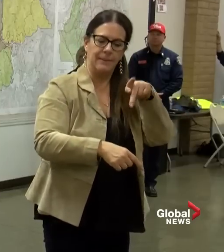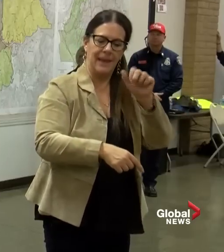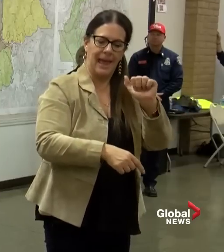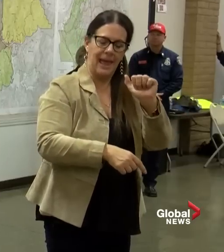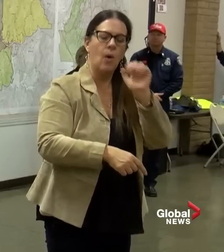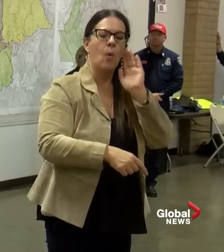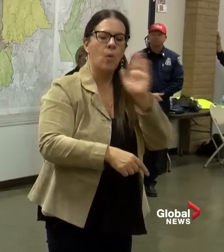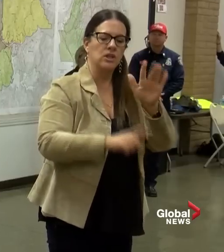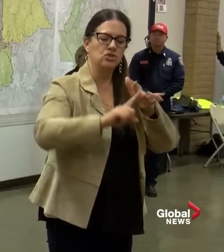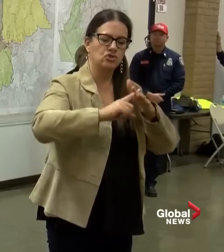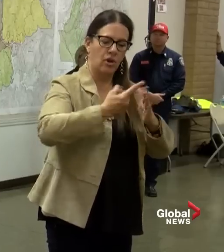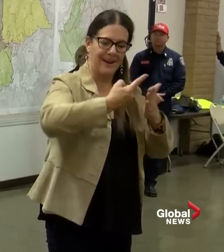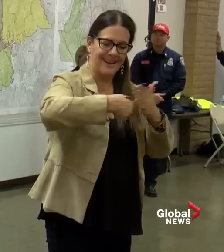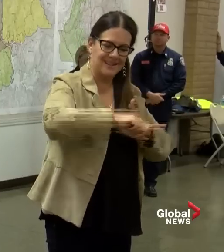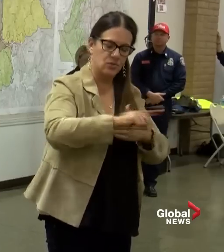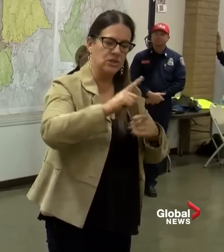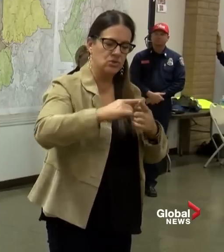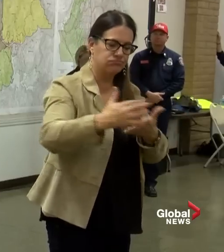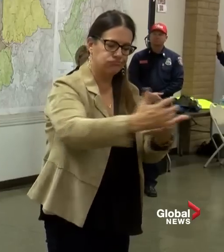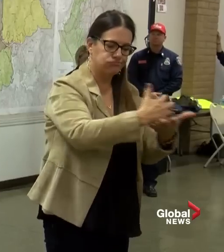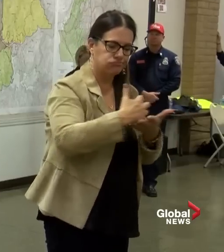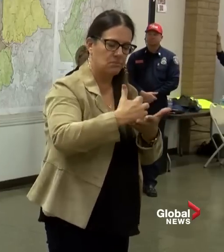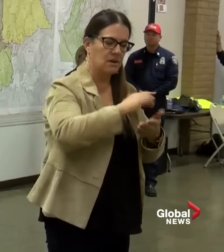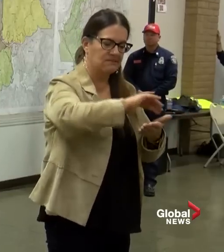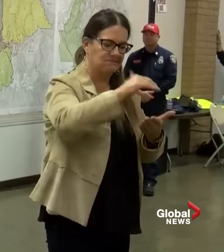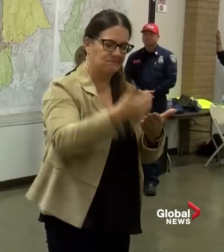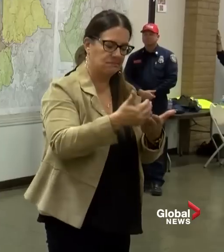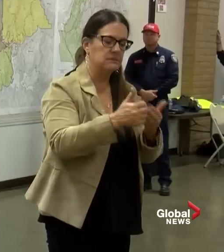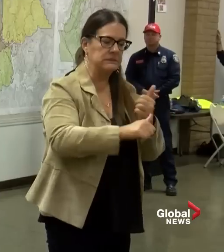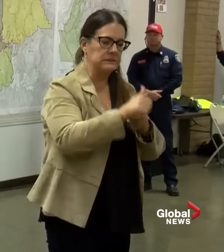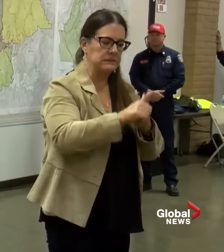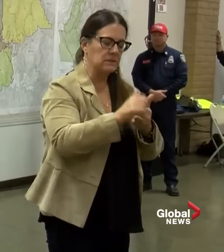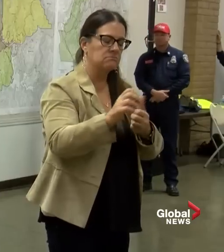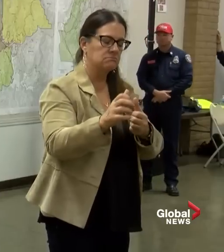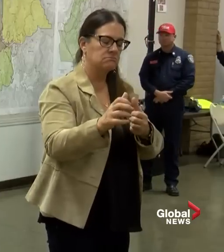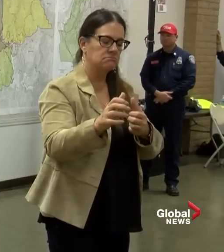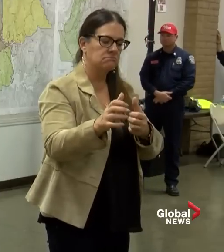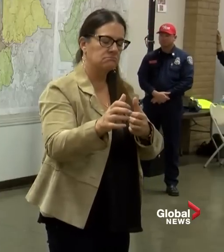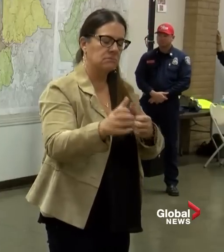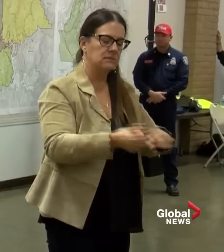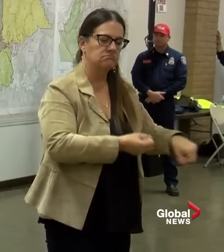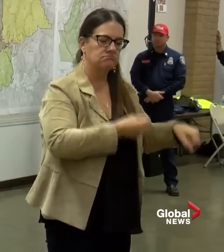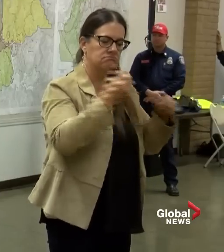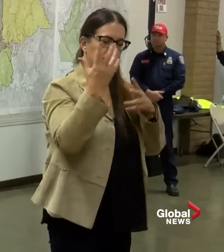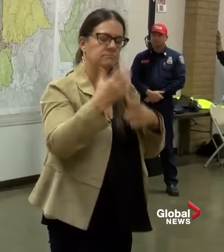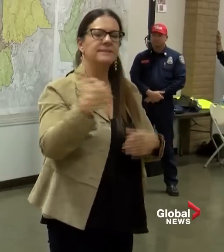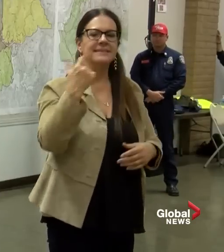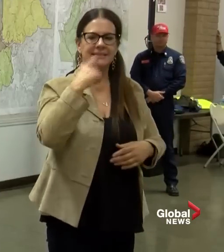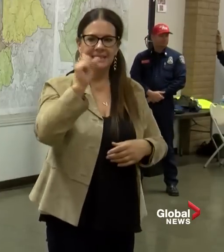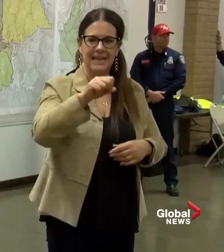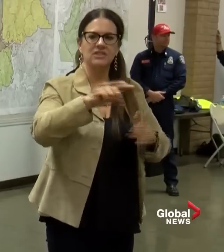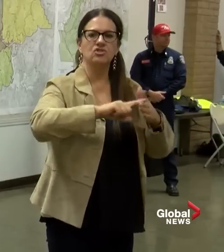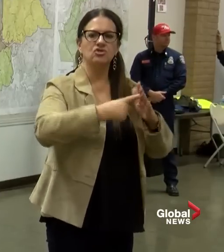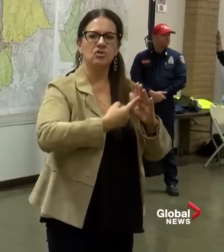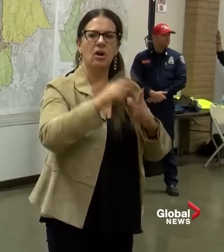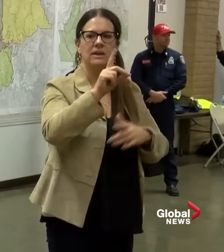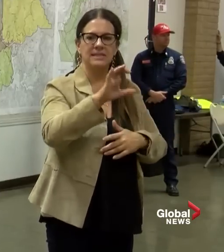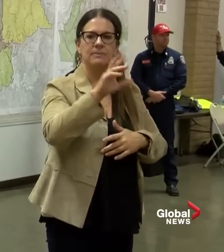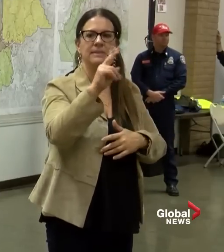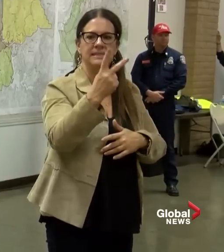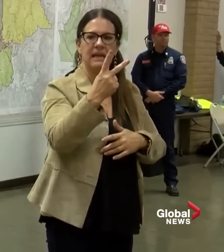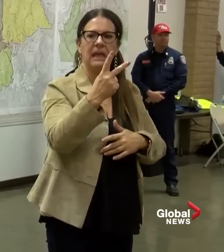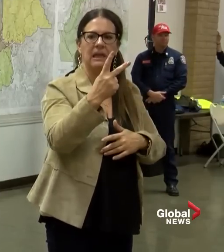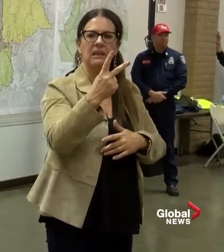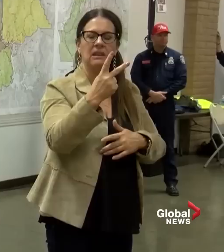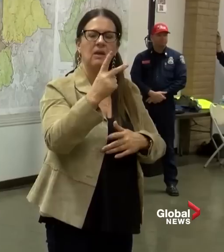hazardous waste next week. We'll start mobilizing our crews. I think we'll probably begin actual collection around December 2nd, but